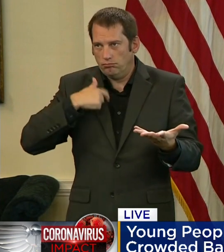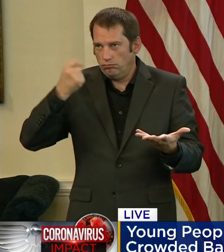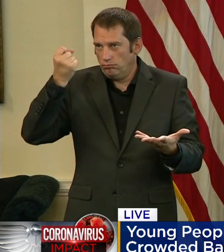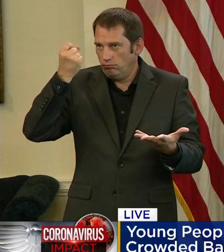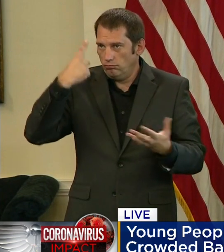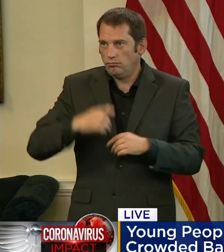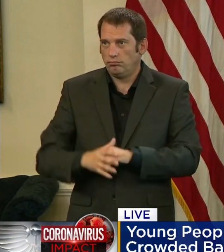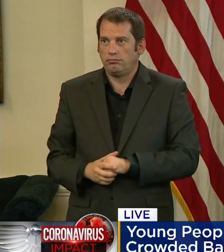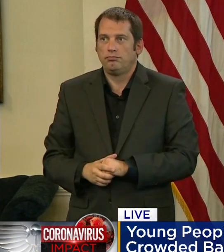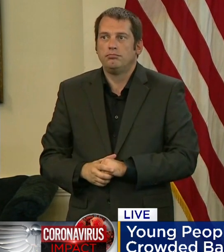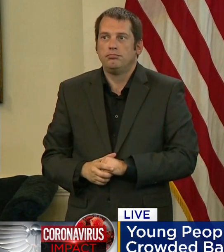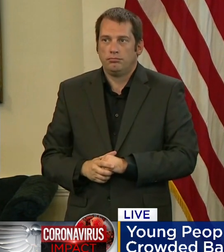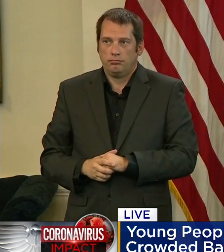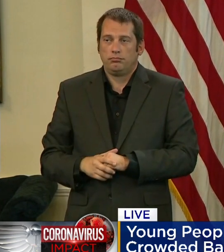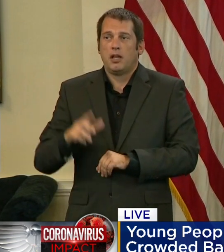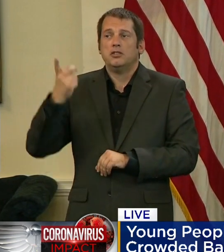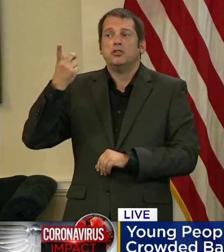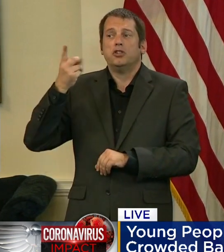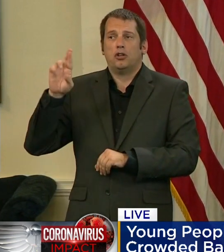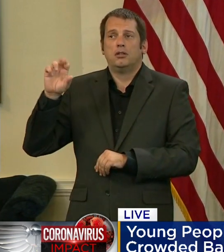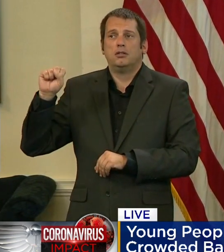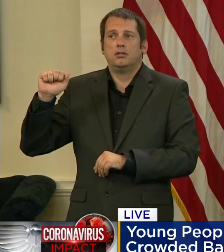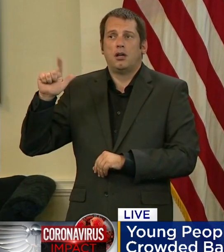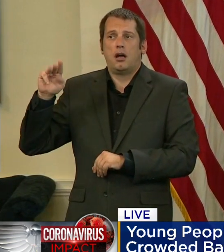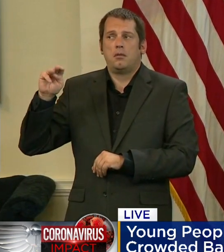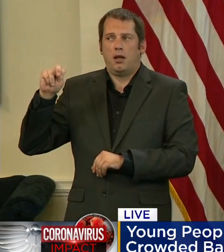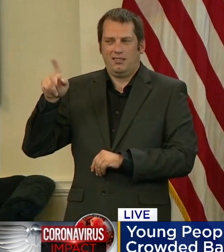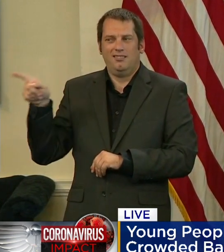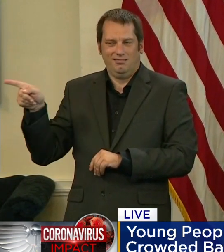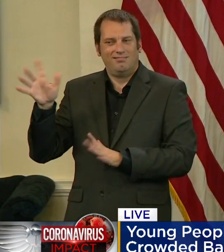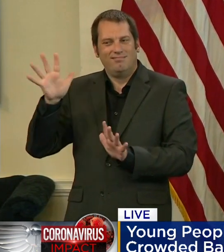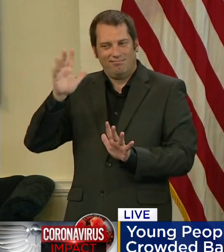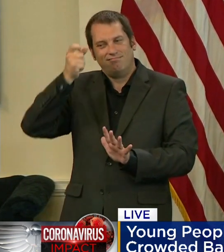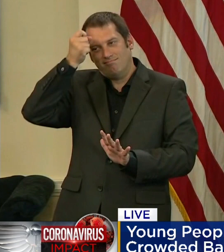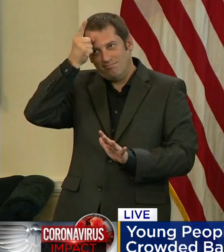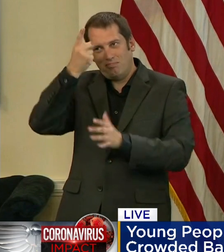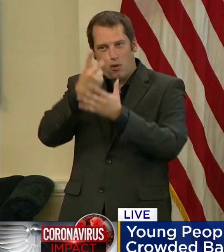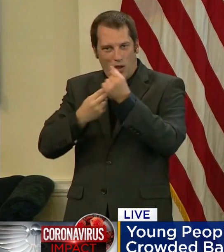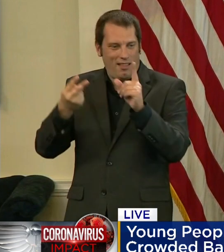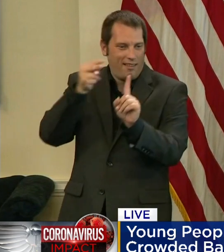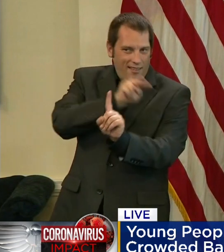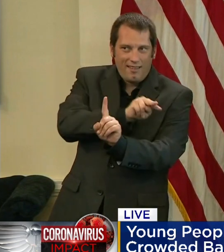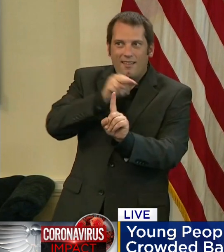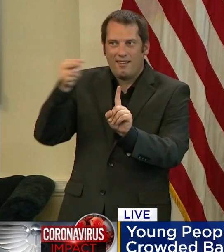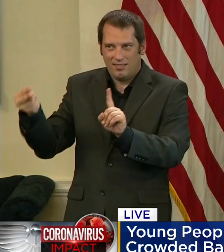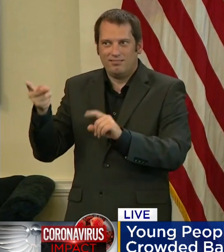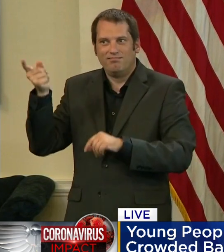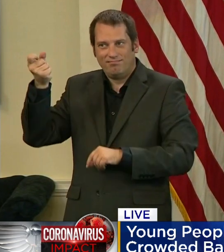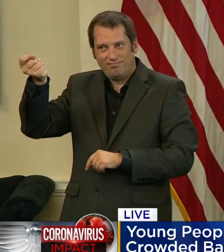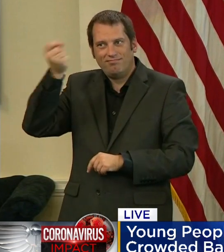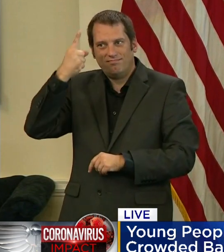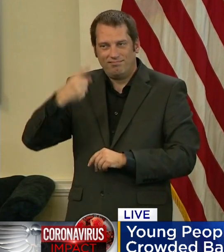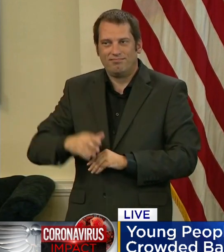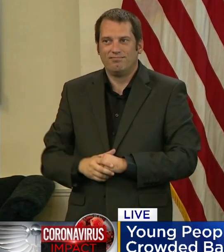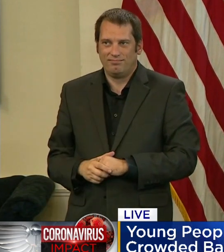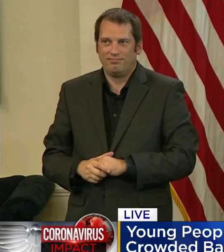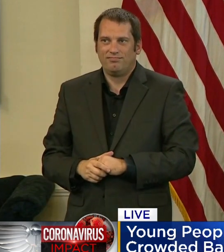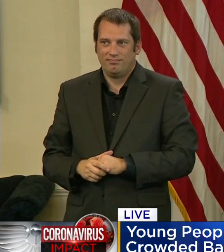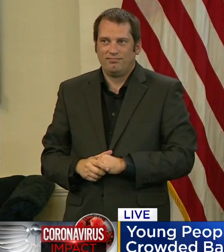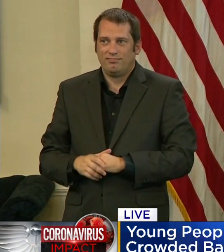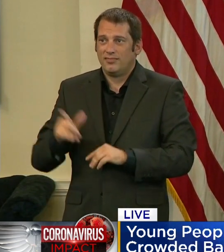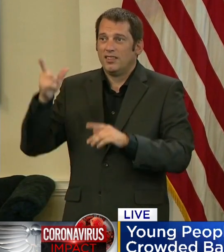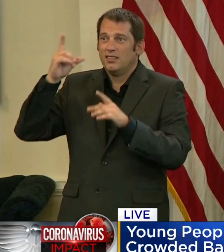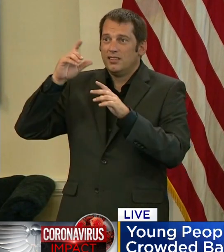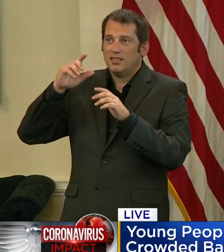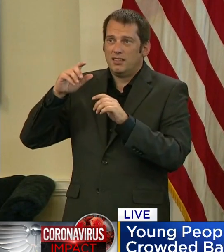said the other day when the president was saying you must do this, you must do that, and I said we're not going to be bullied into moving in one direction or the